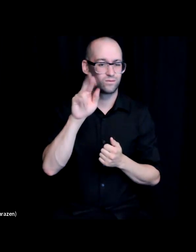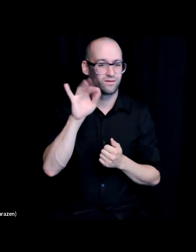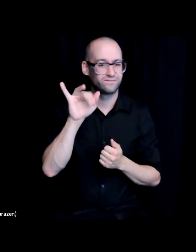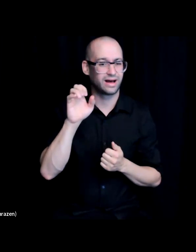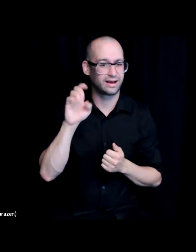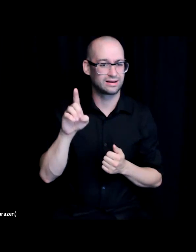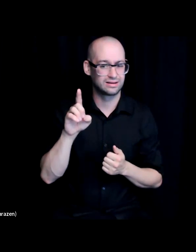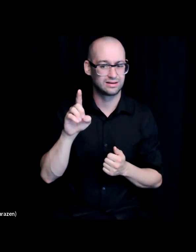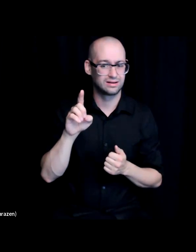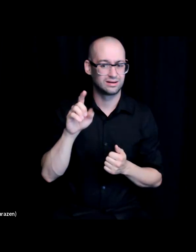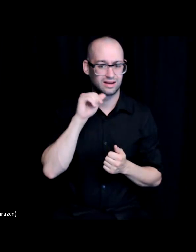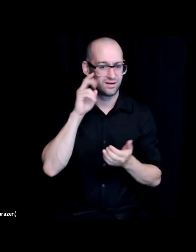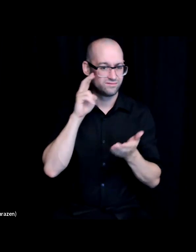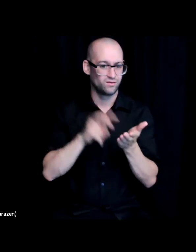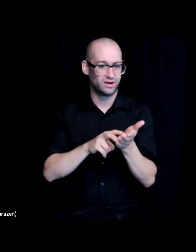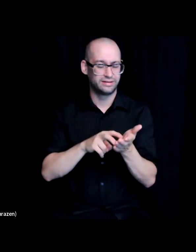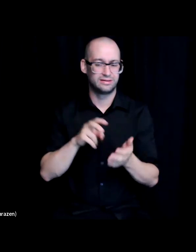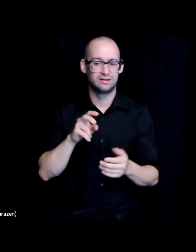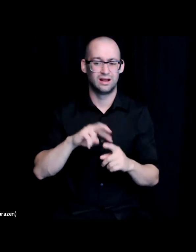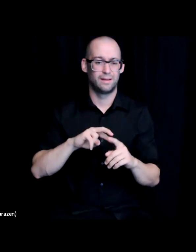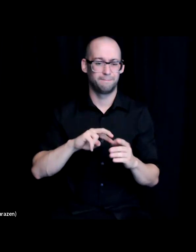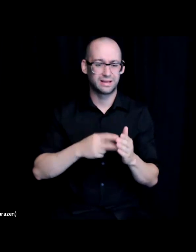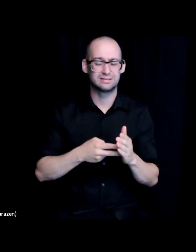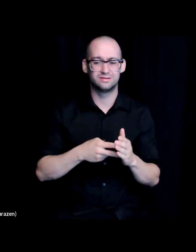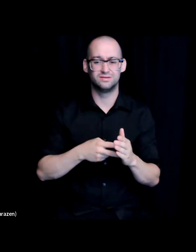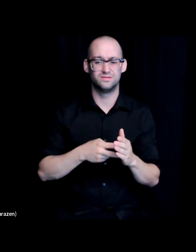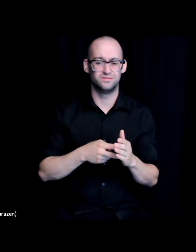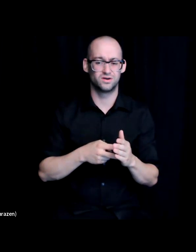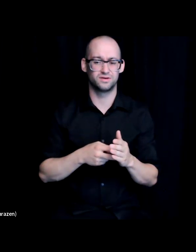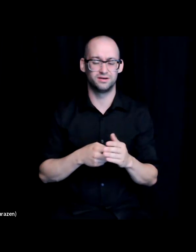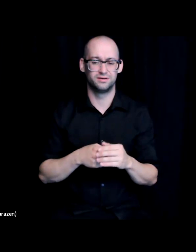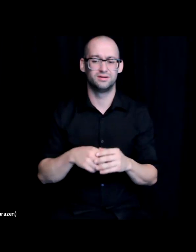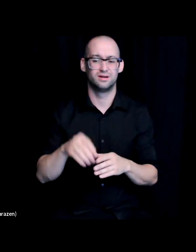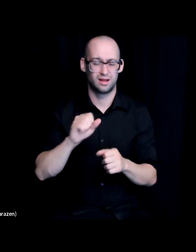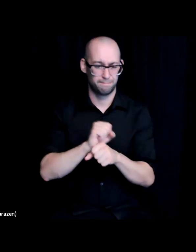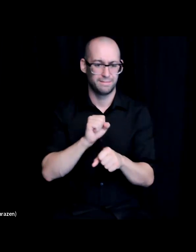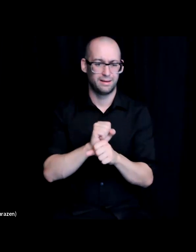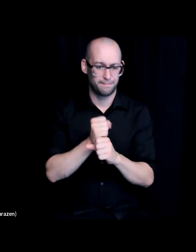making, excuse me, making service an issue.